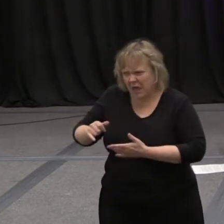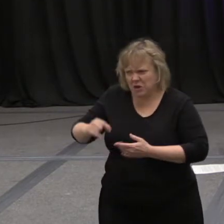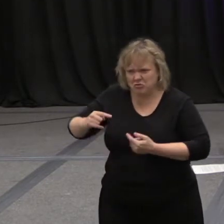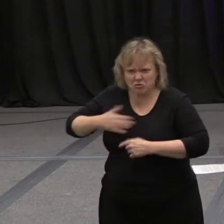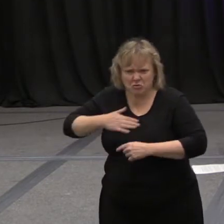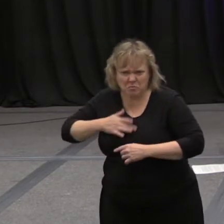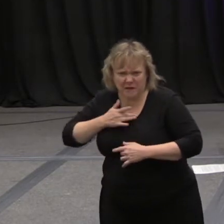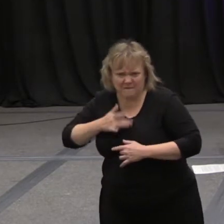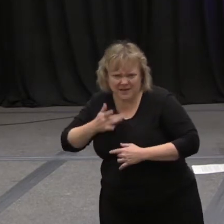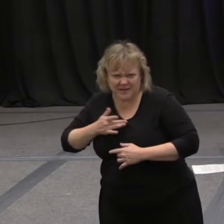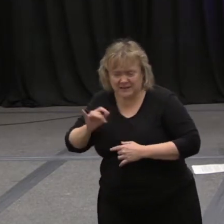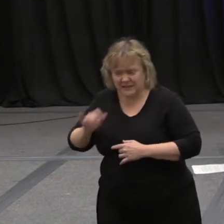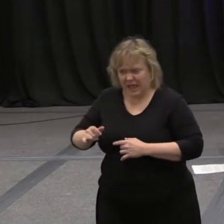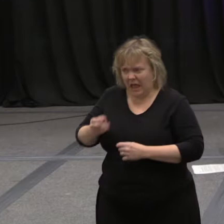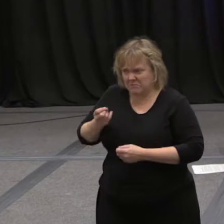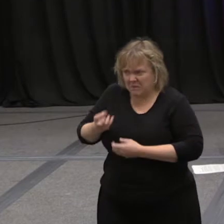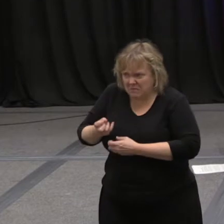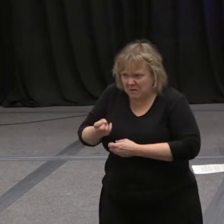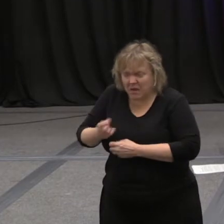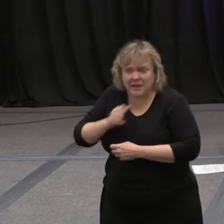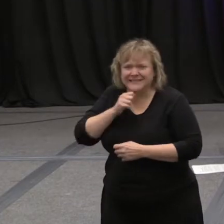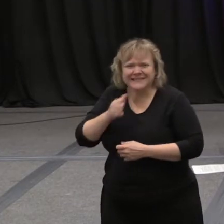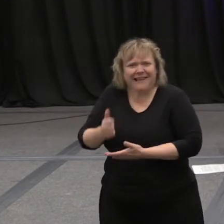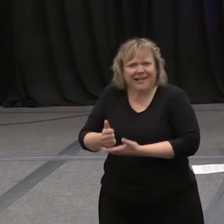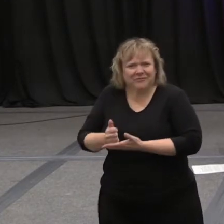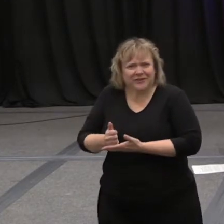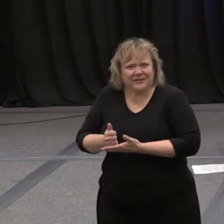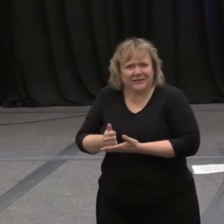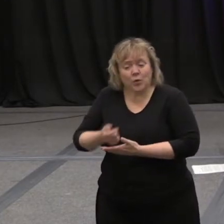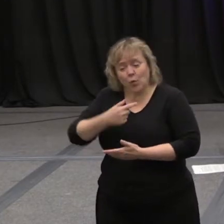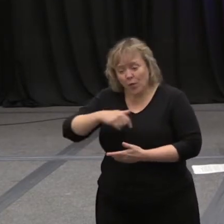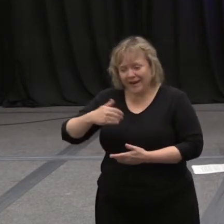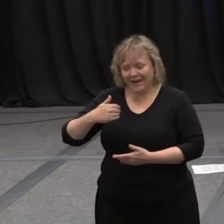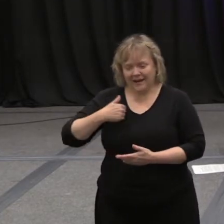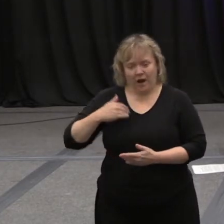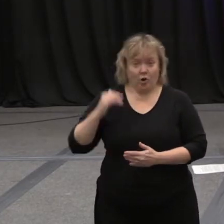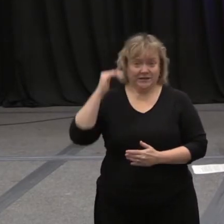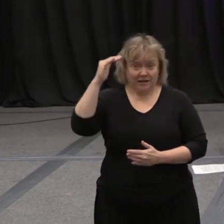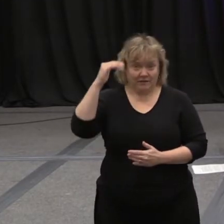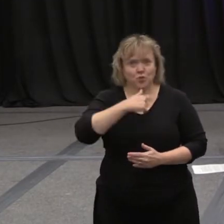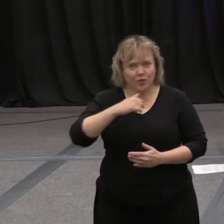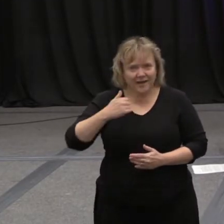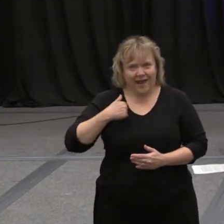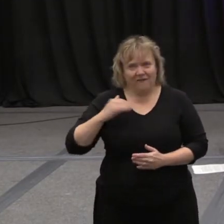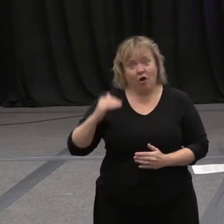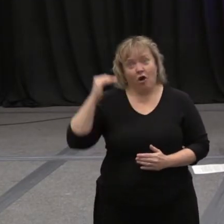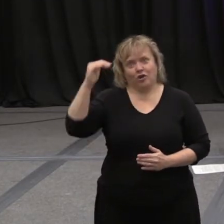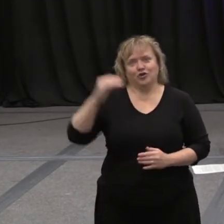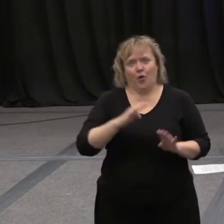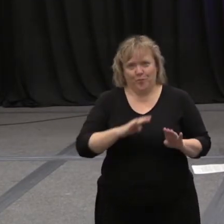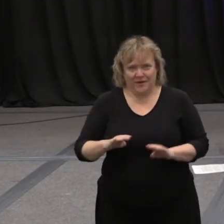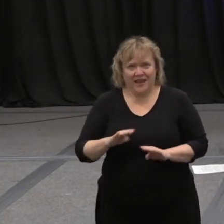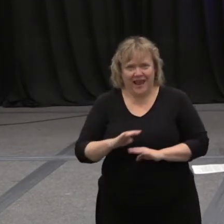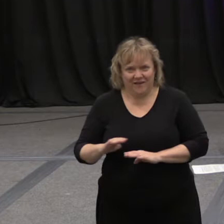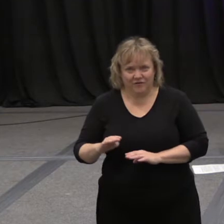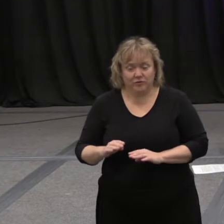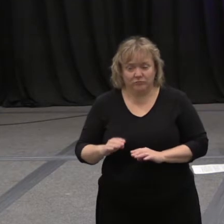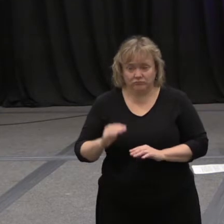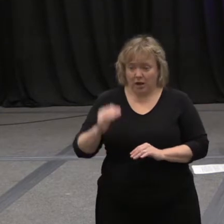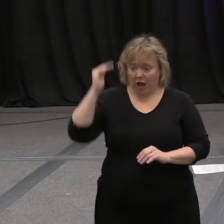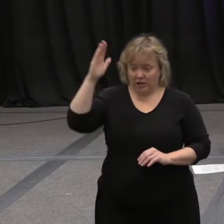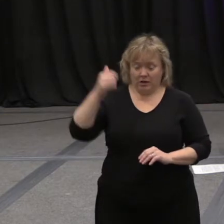Not useful. And there's a reason we call it adult behavior. Adults get to have sex, but most of us have a 12-year-old driving a